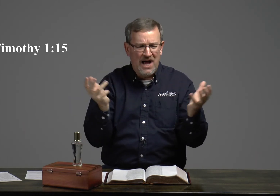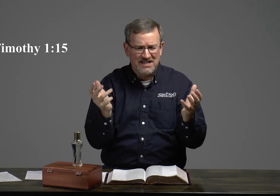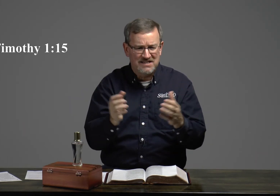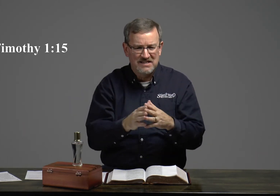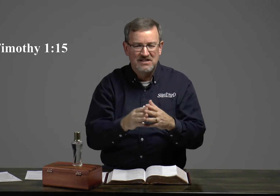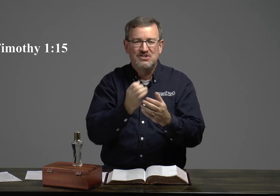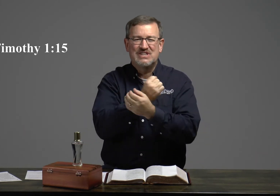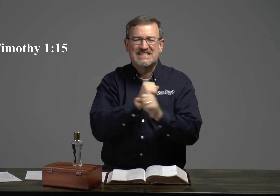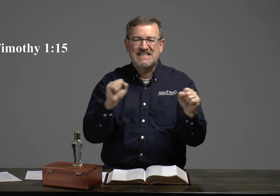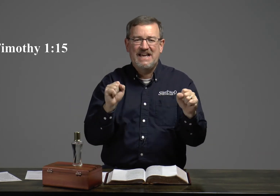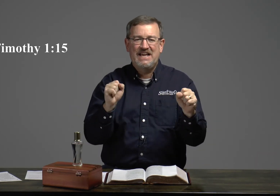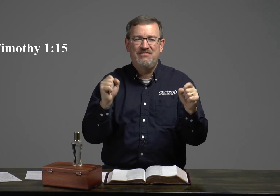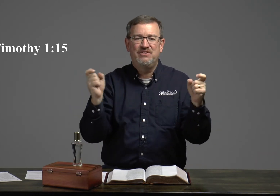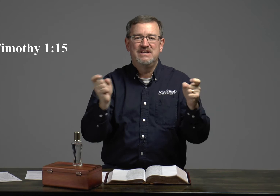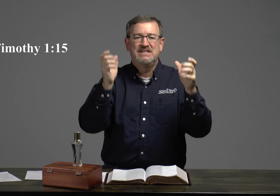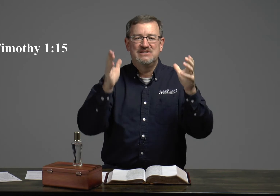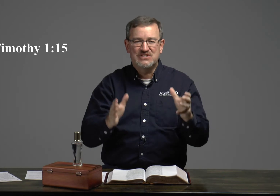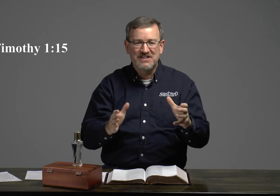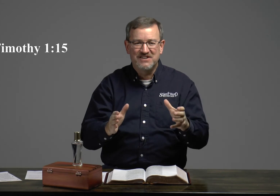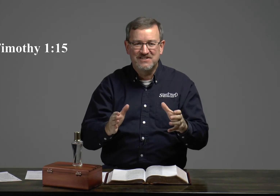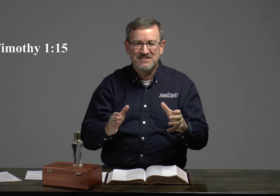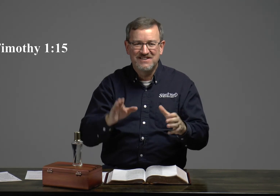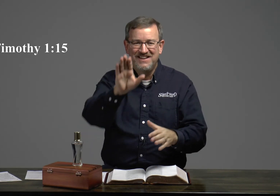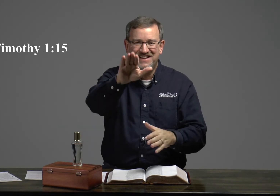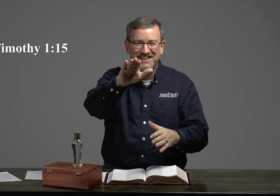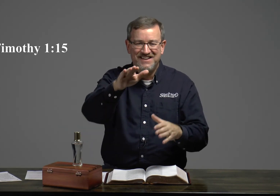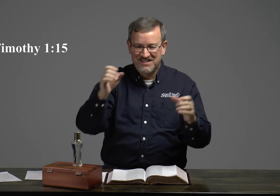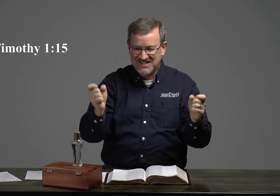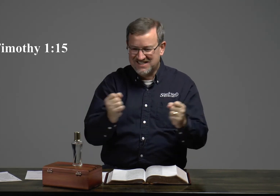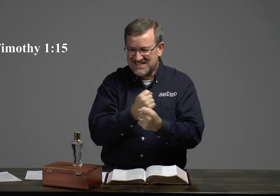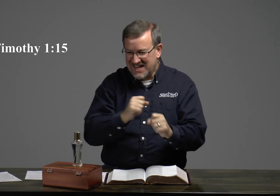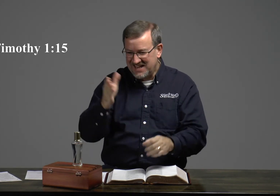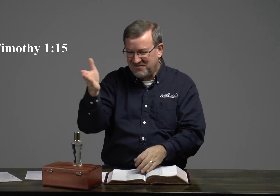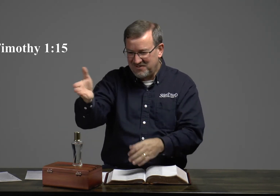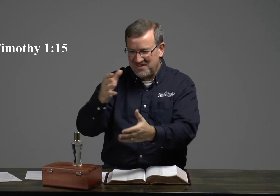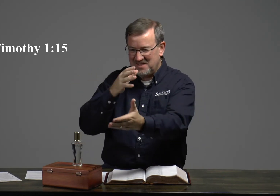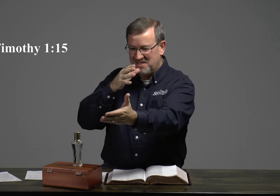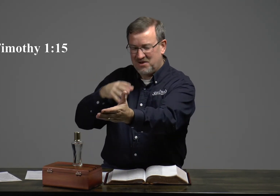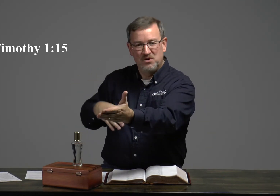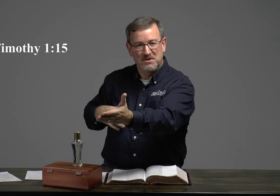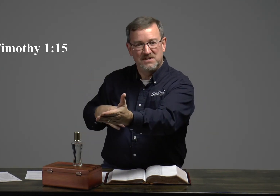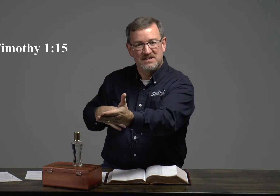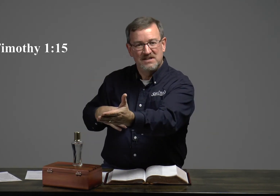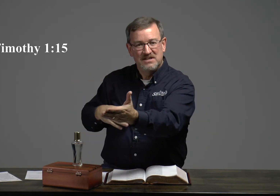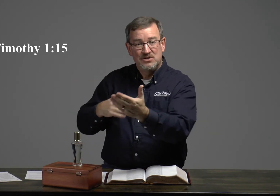What? To save sinners. To save that woman.